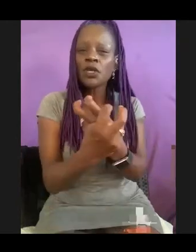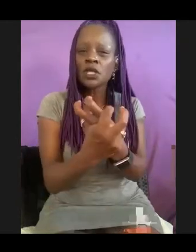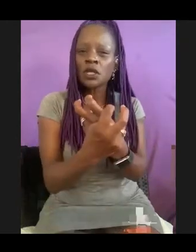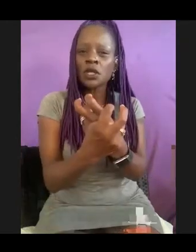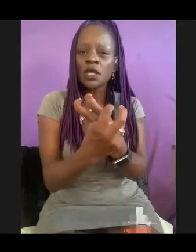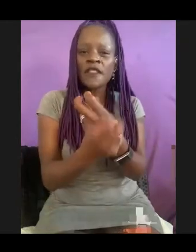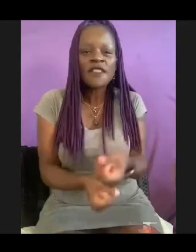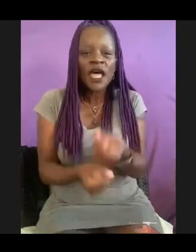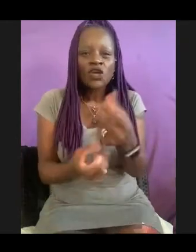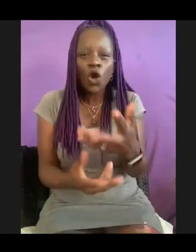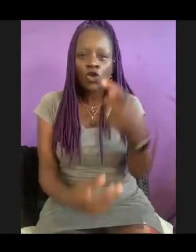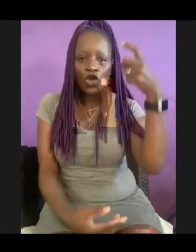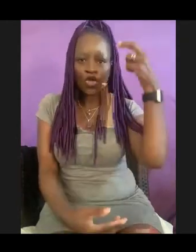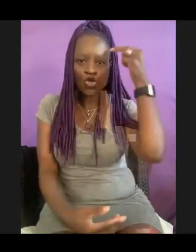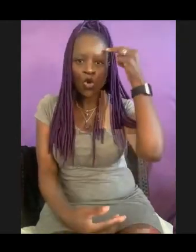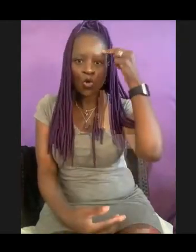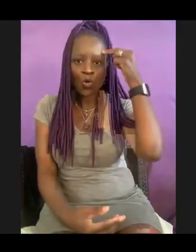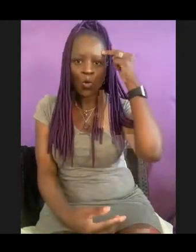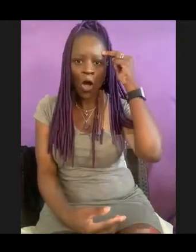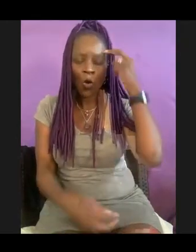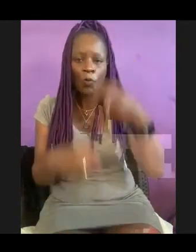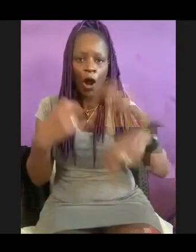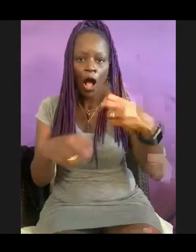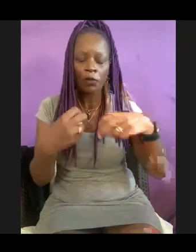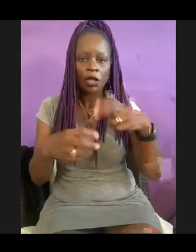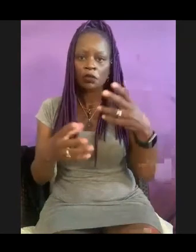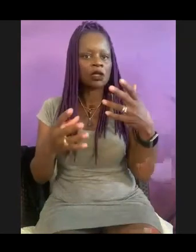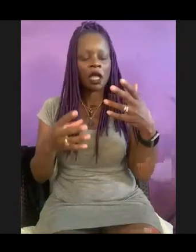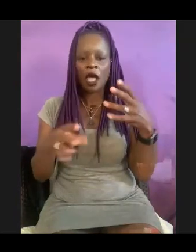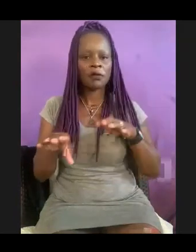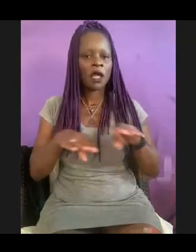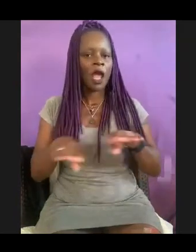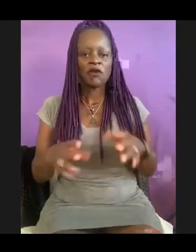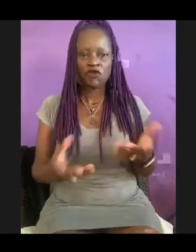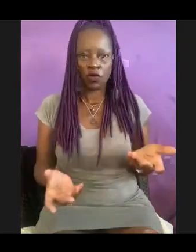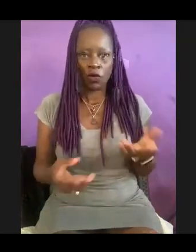neurological impairment in behavior and impulsivity?